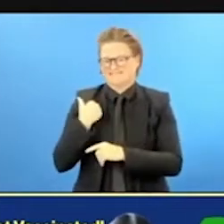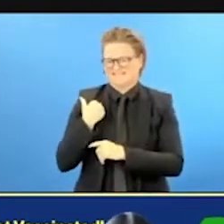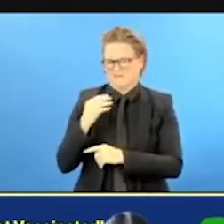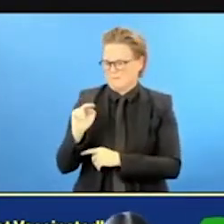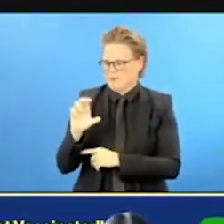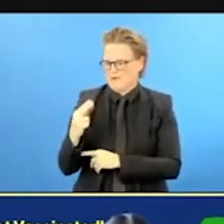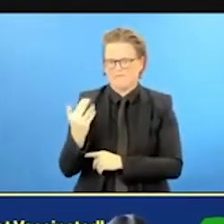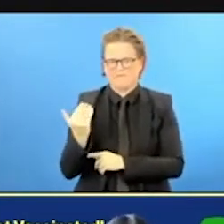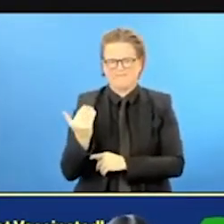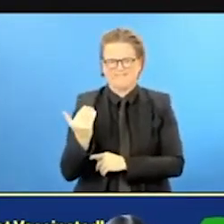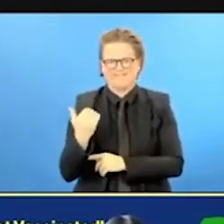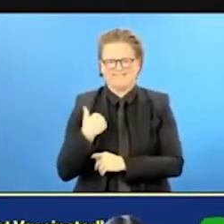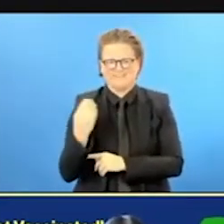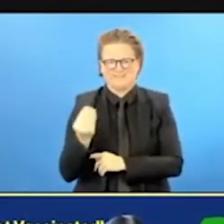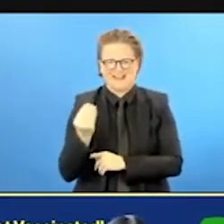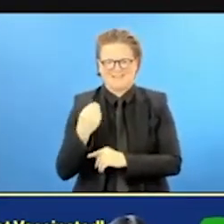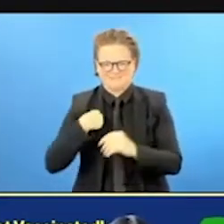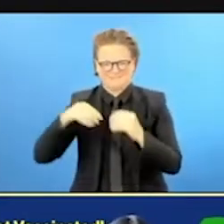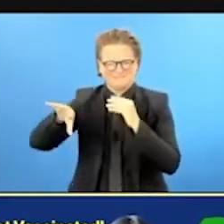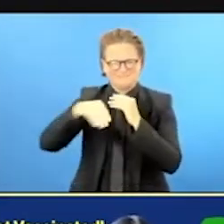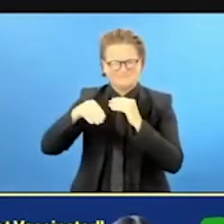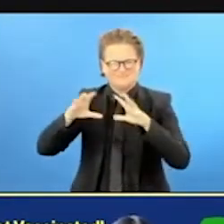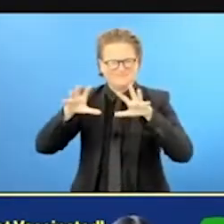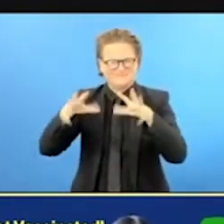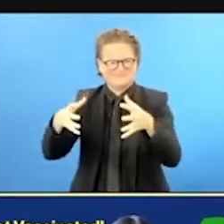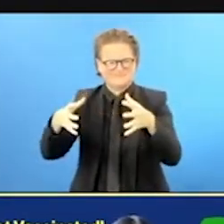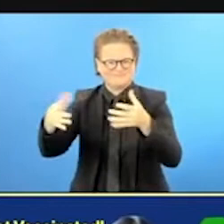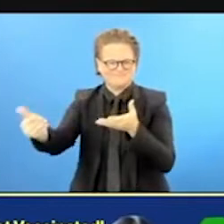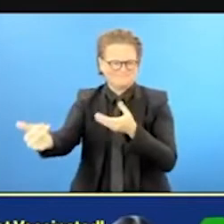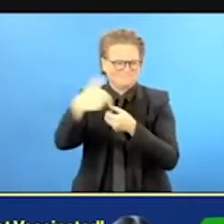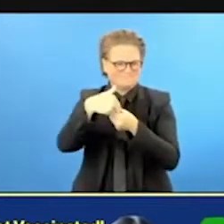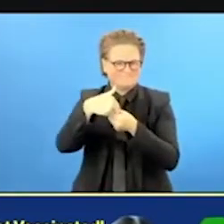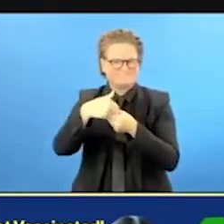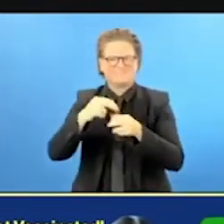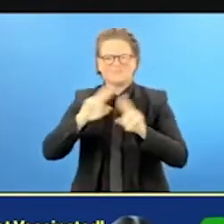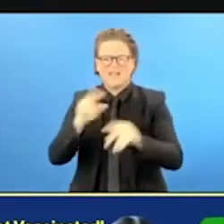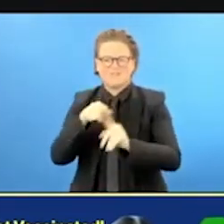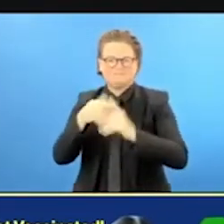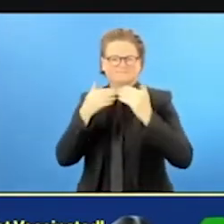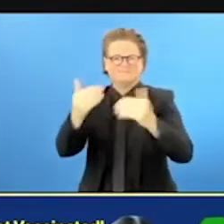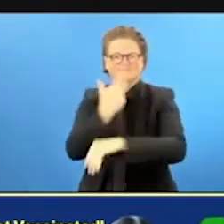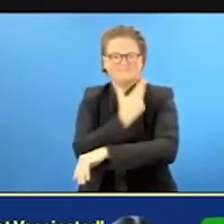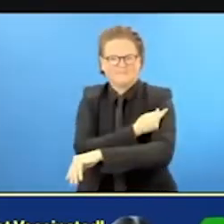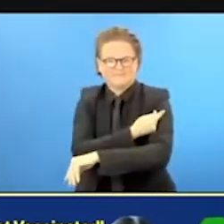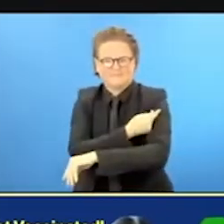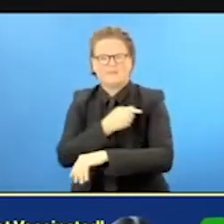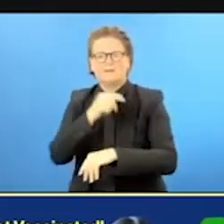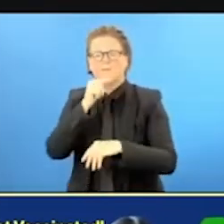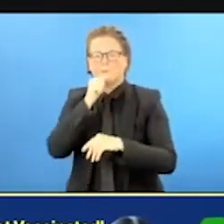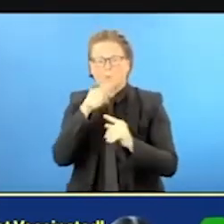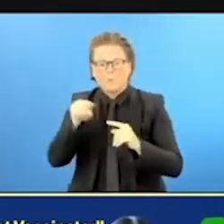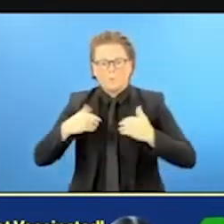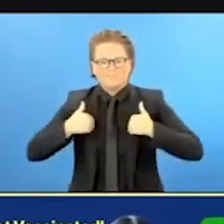group was added, which included individuals ages 16 to 64 that were deemed to be at